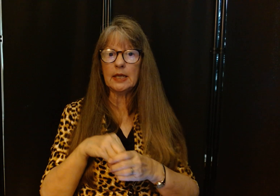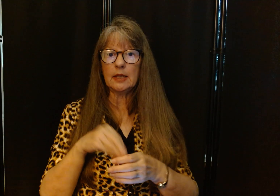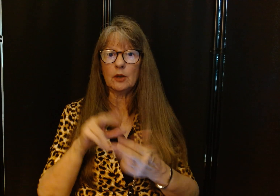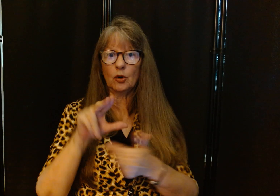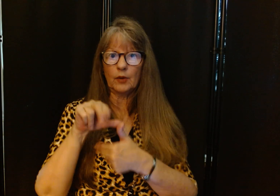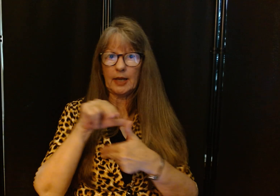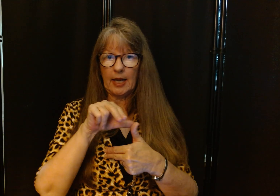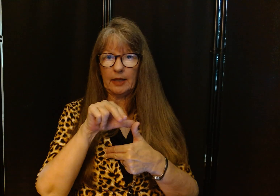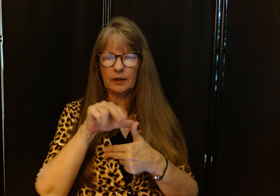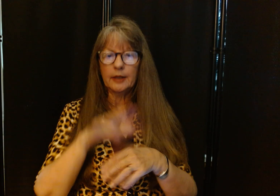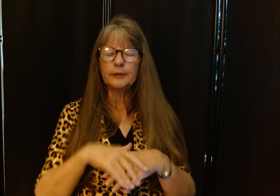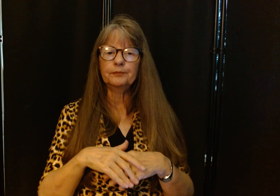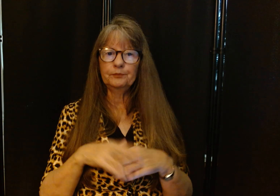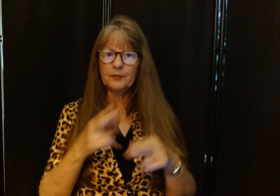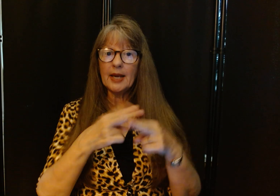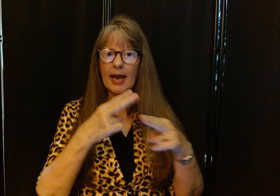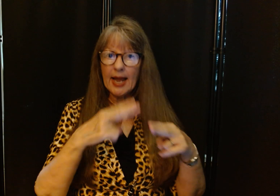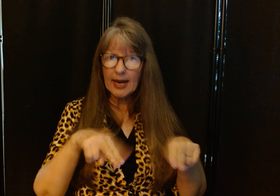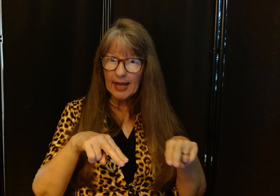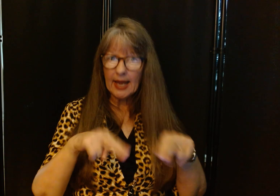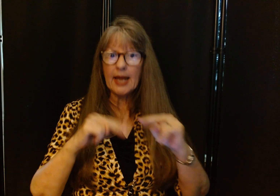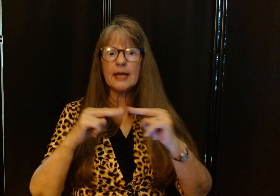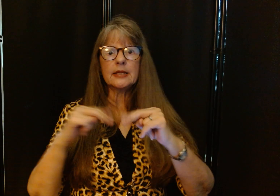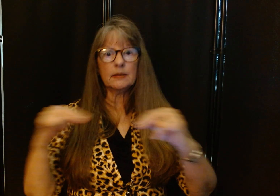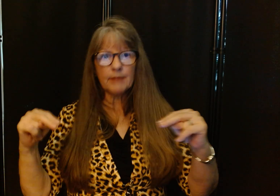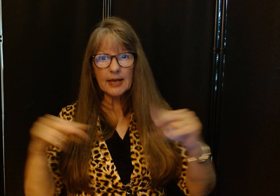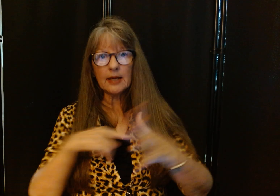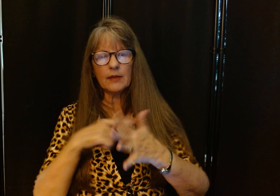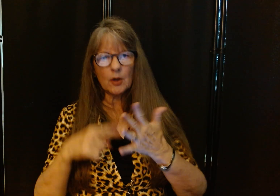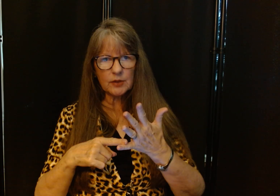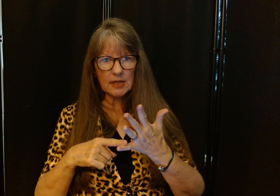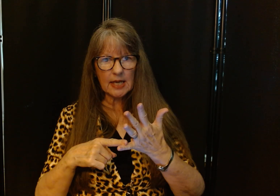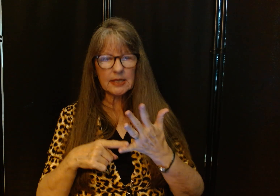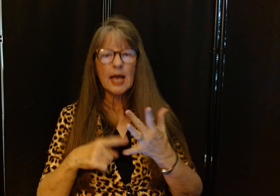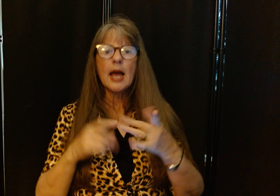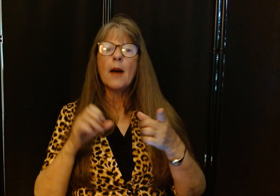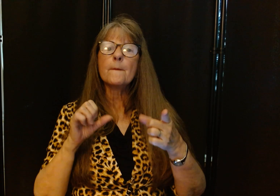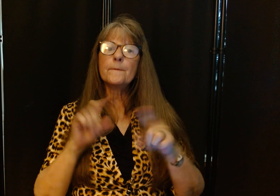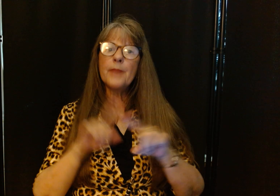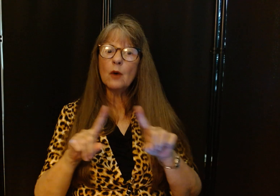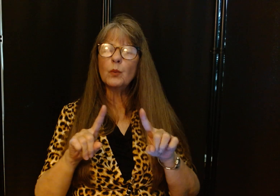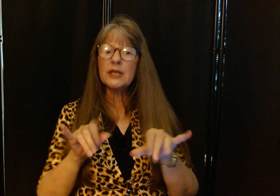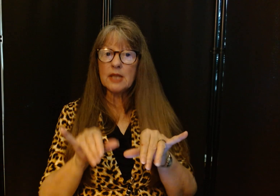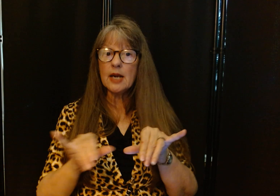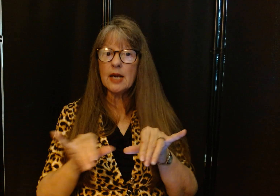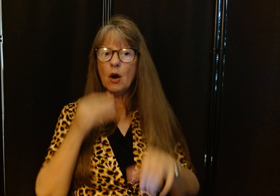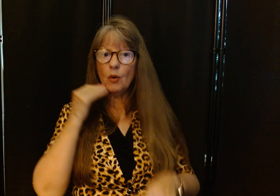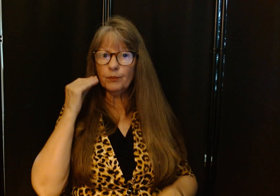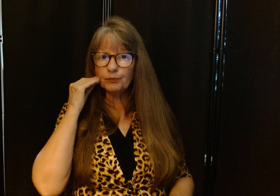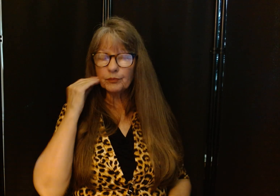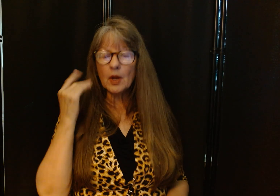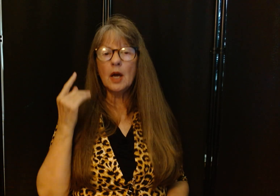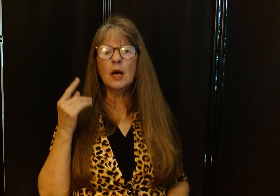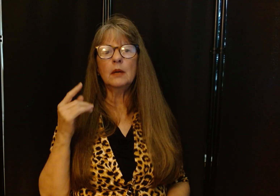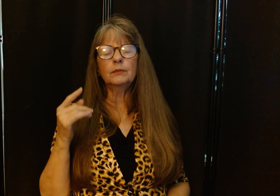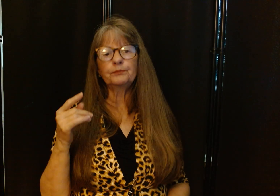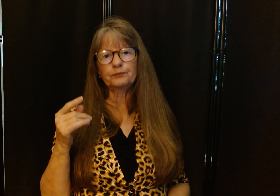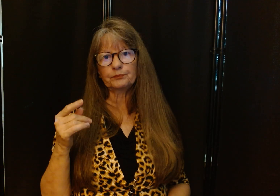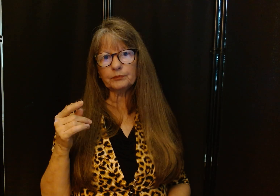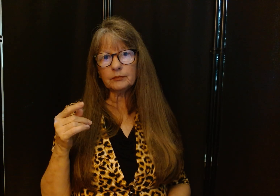a hurricane, and I had eggs and bacon and those things. But we stayed at home, and